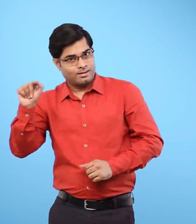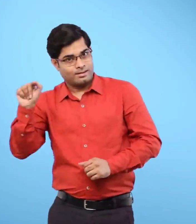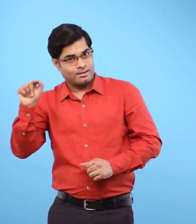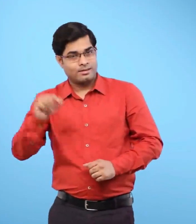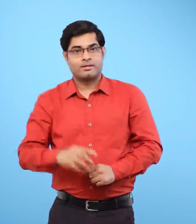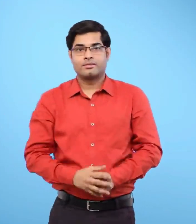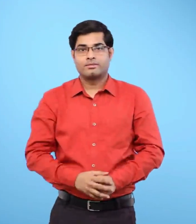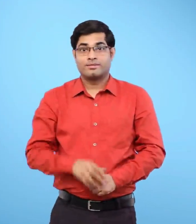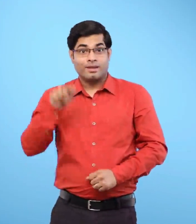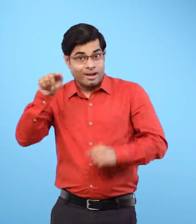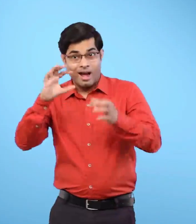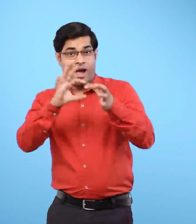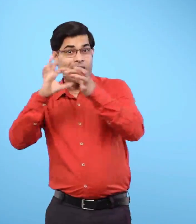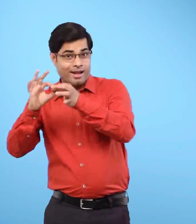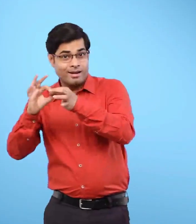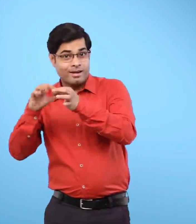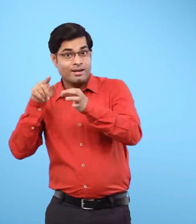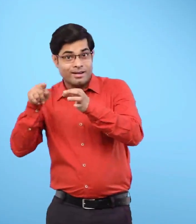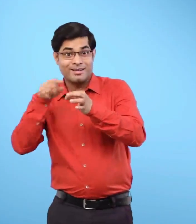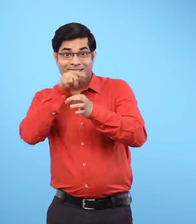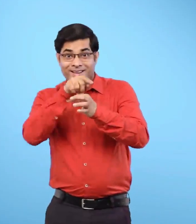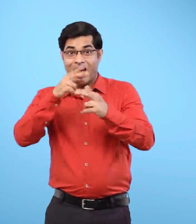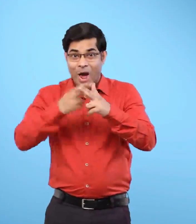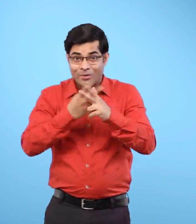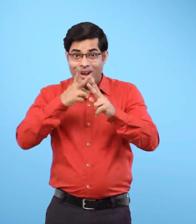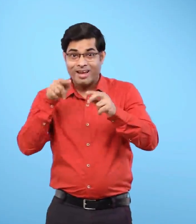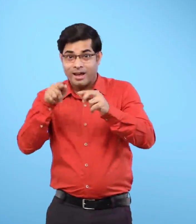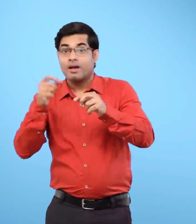Dash. Months in which it comes.